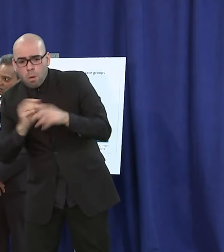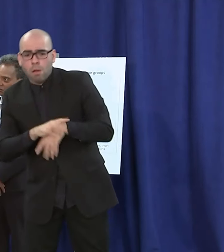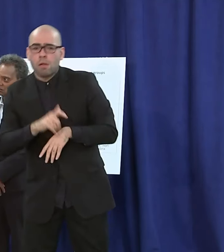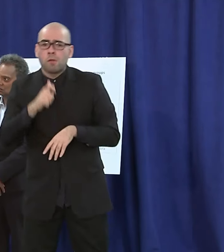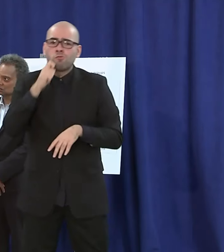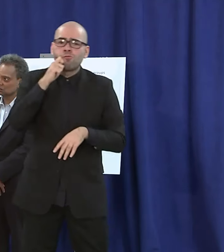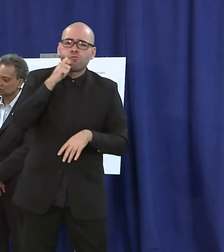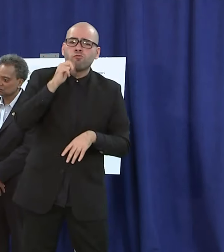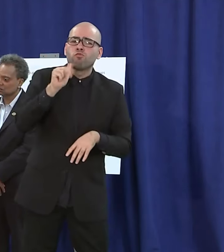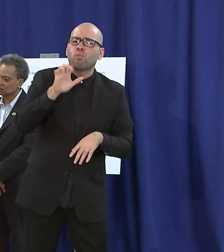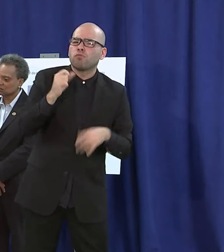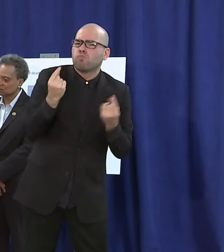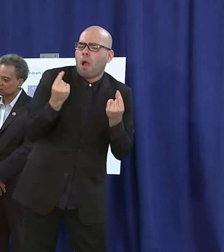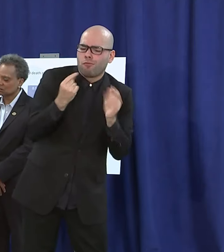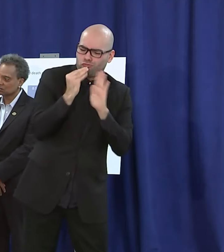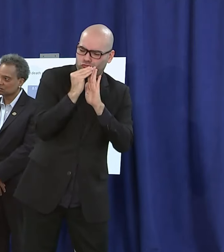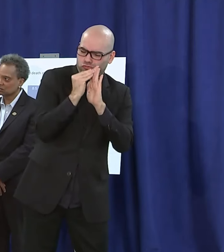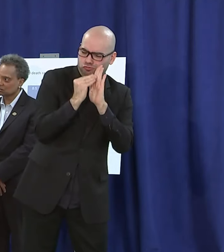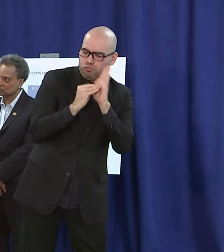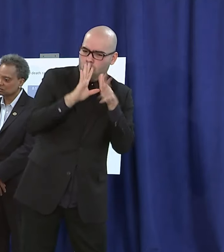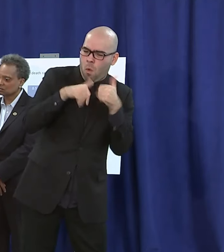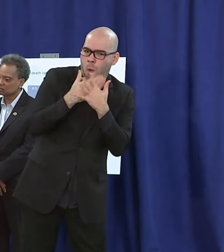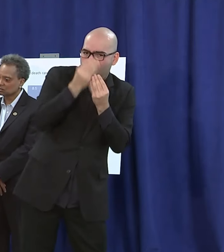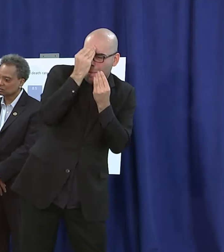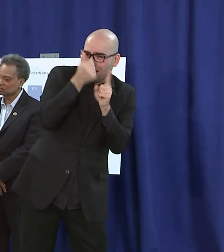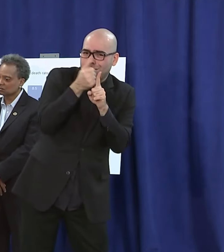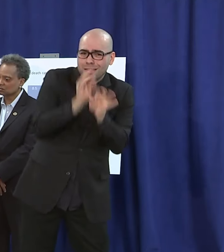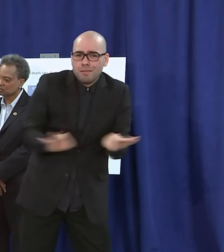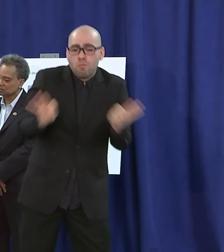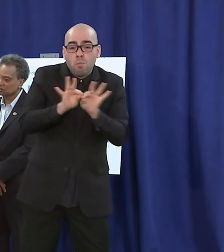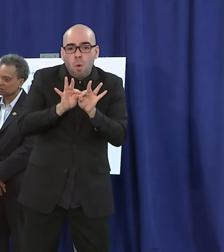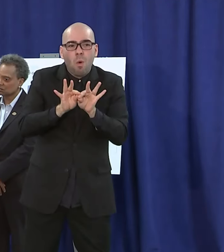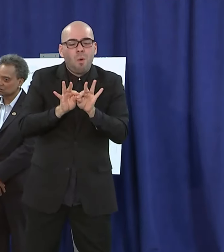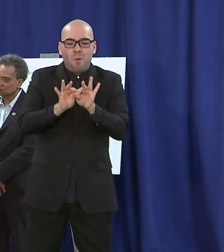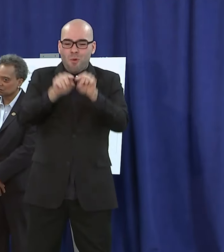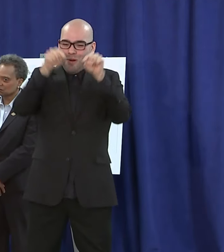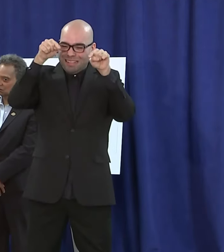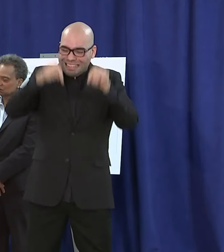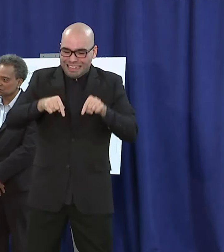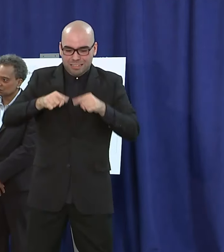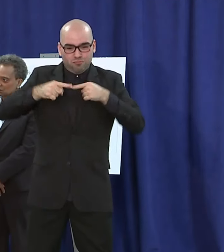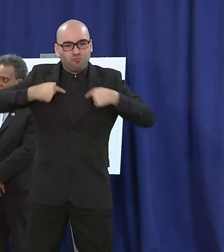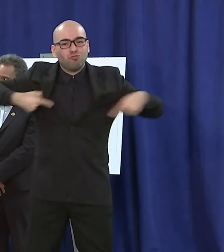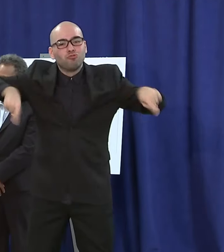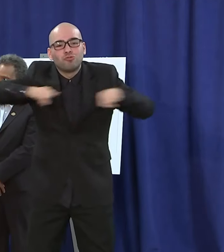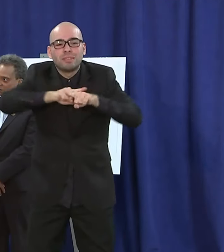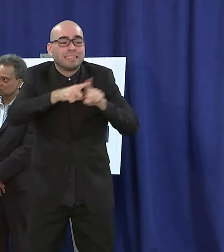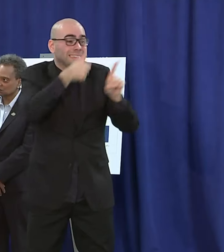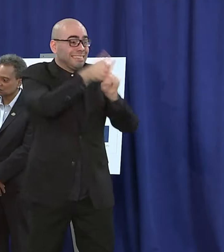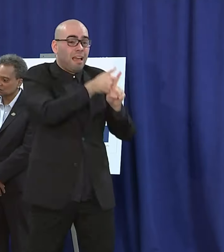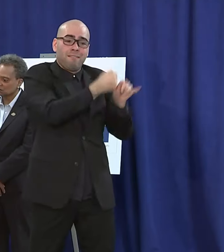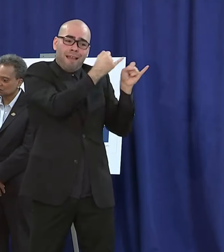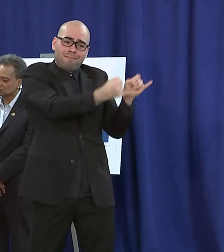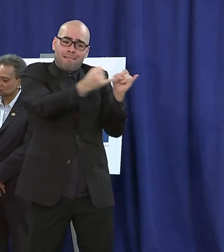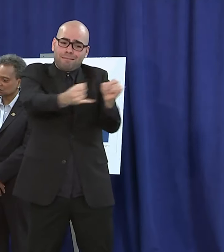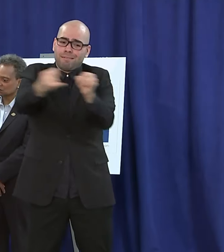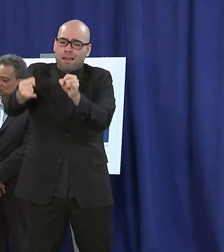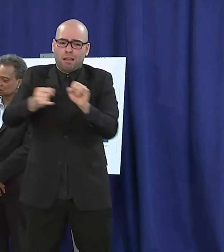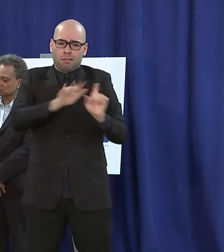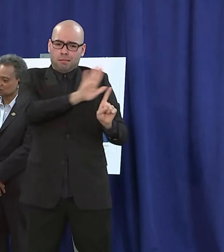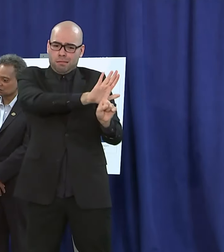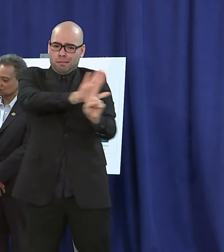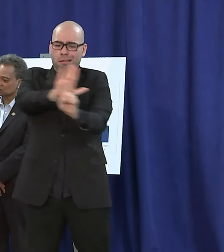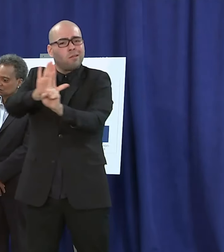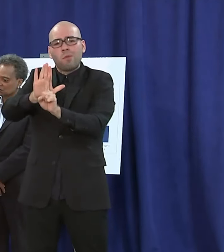timely manner. Community mobilization, thinking about this is we. This is not them, this is not I. Protecting all the vulnerable